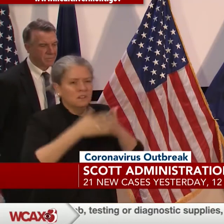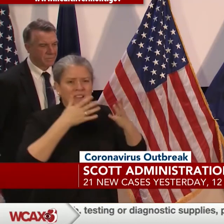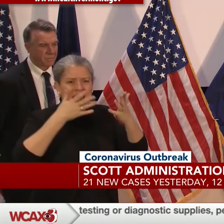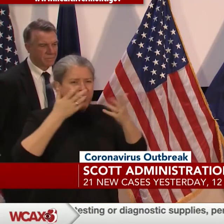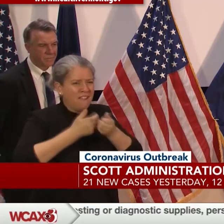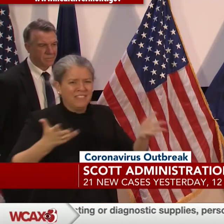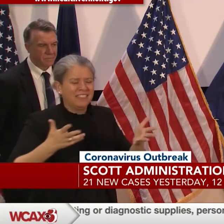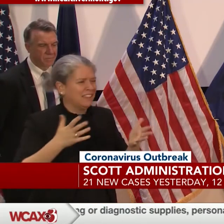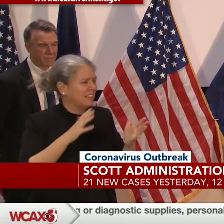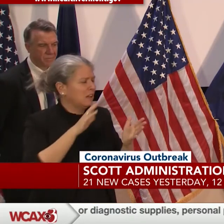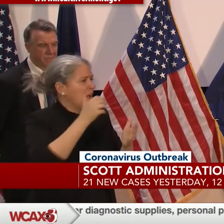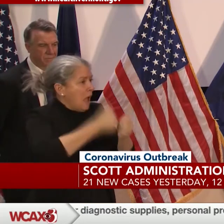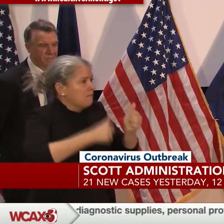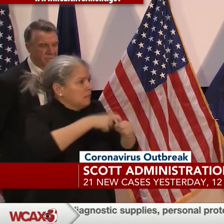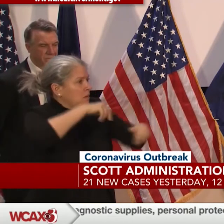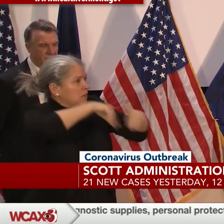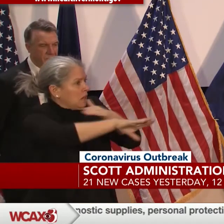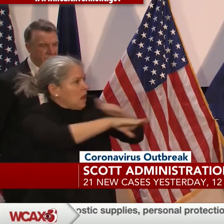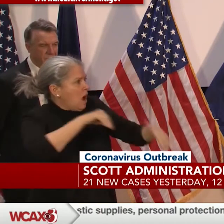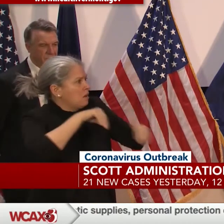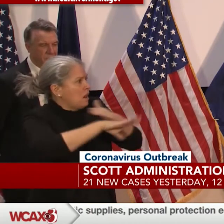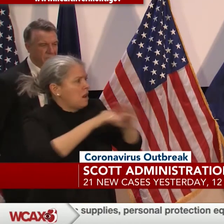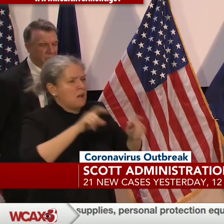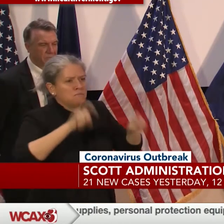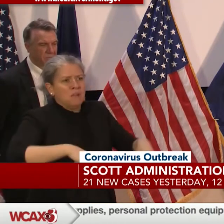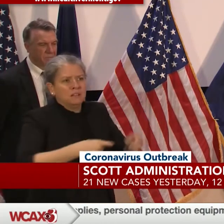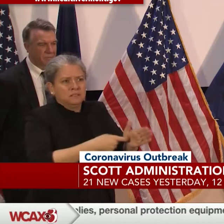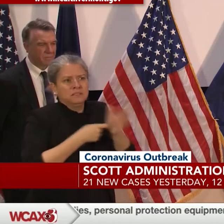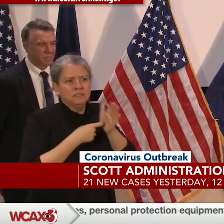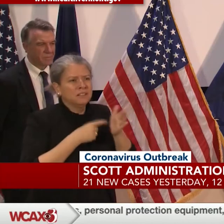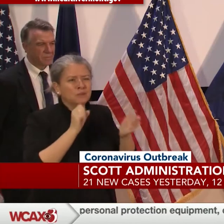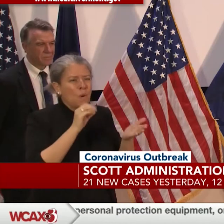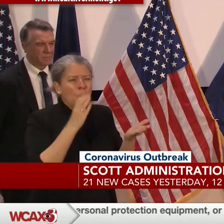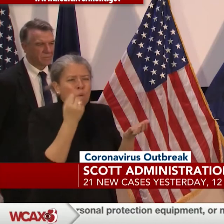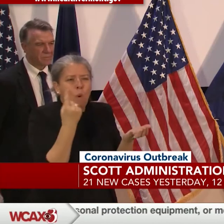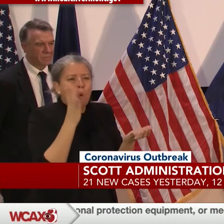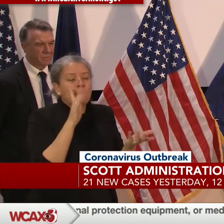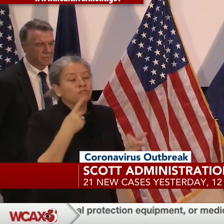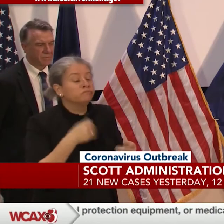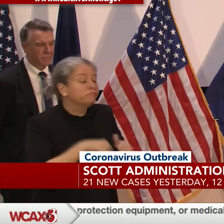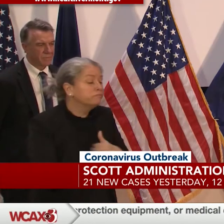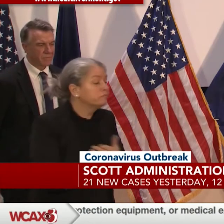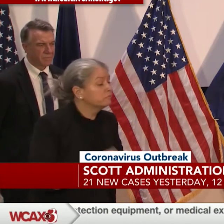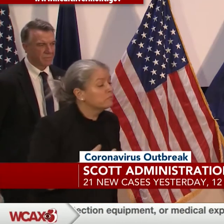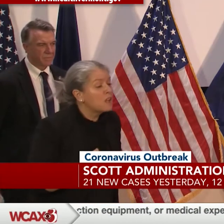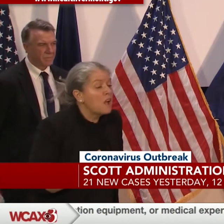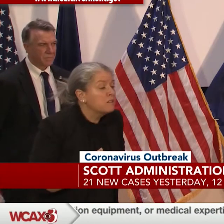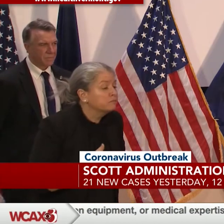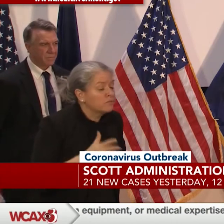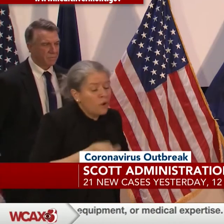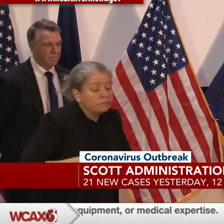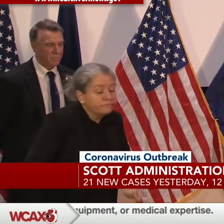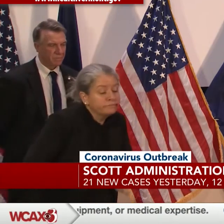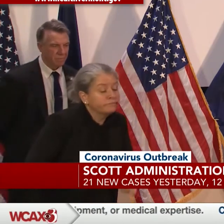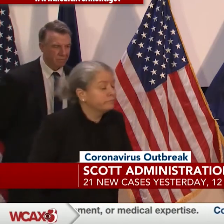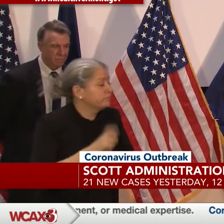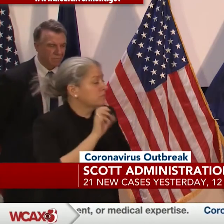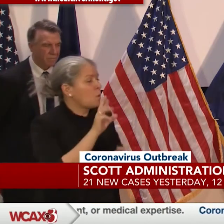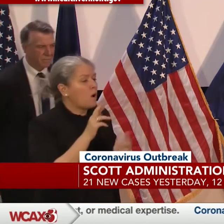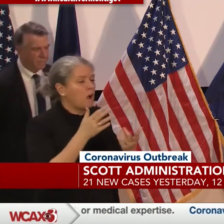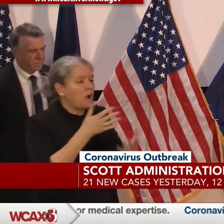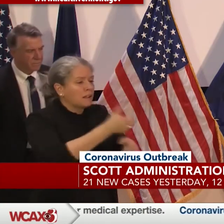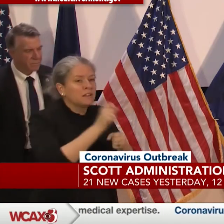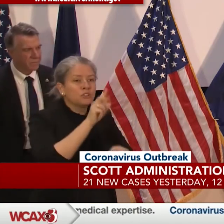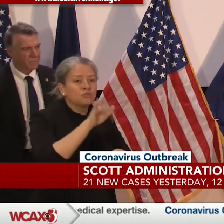equipment every time that happened. And they wouldn't just casually be going in the room to, say, clean the floor or get